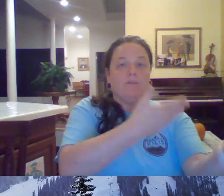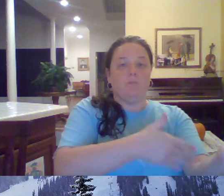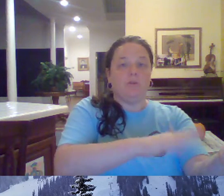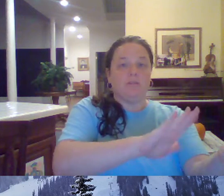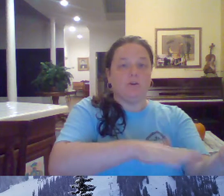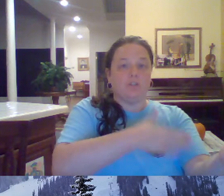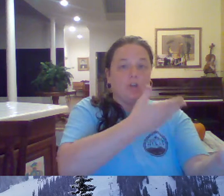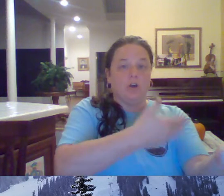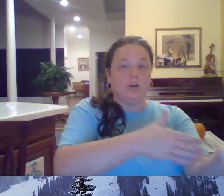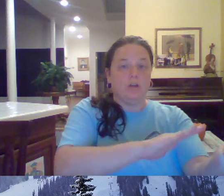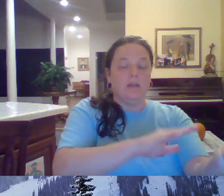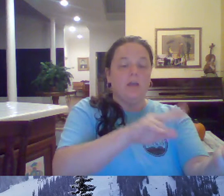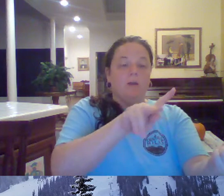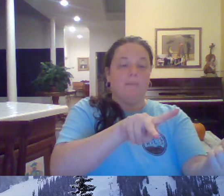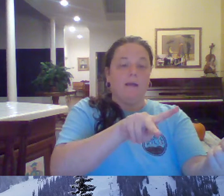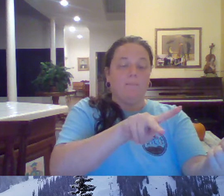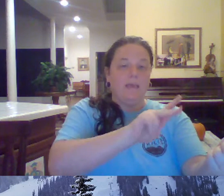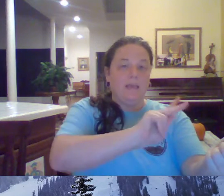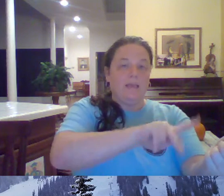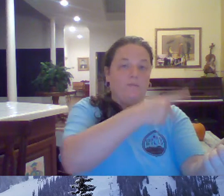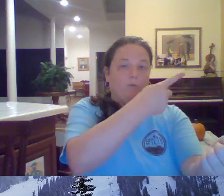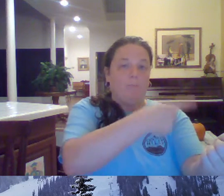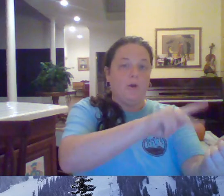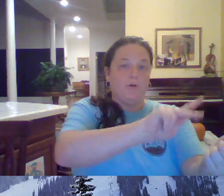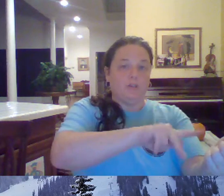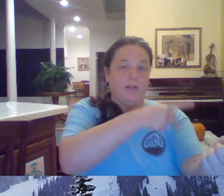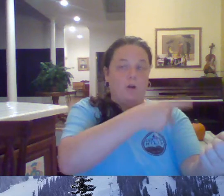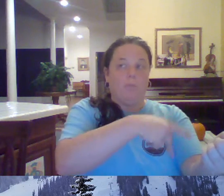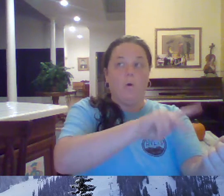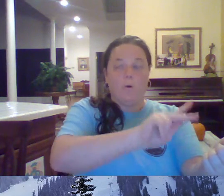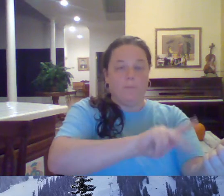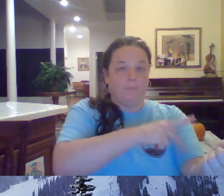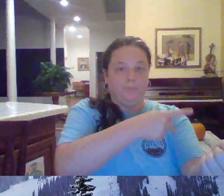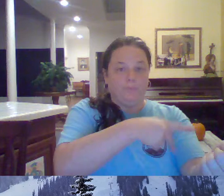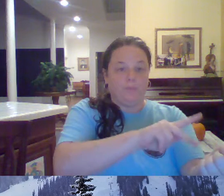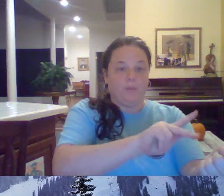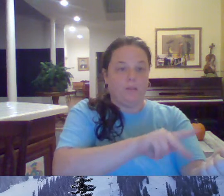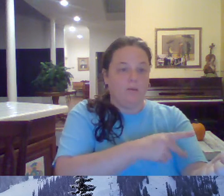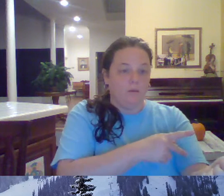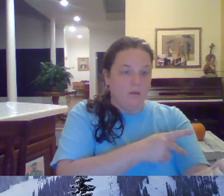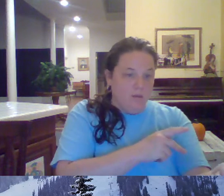is the sign for music or song. Make a P for poetry or poem.